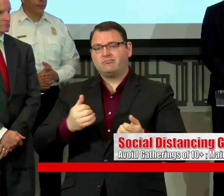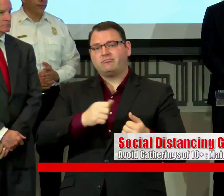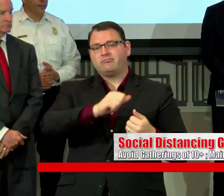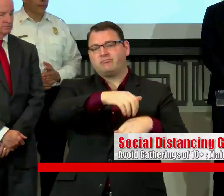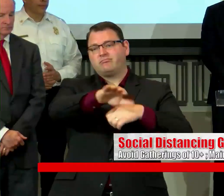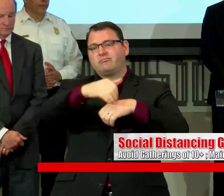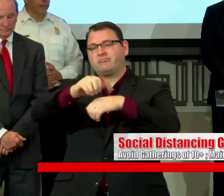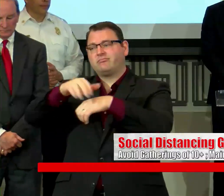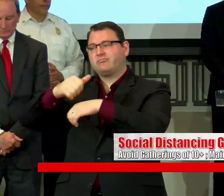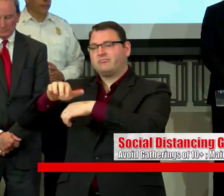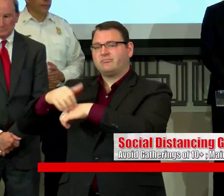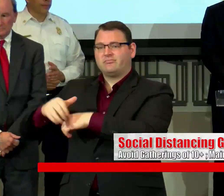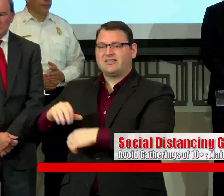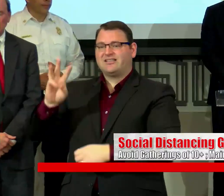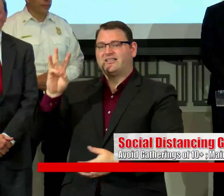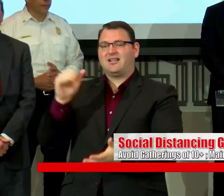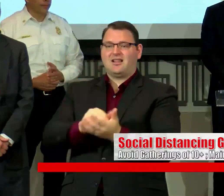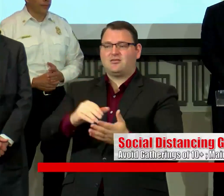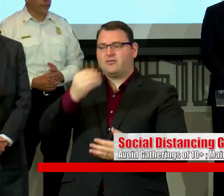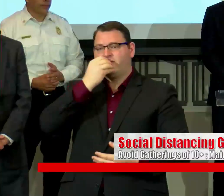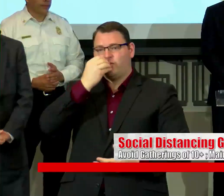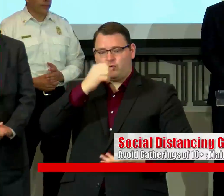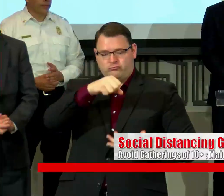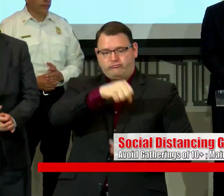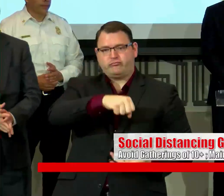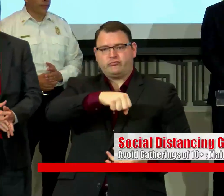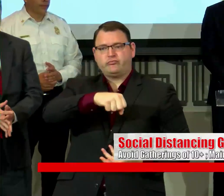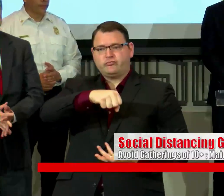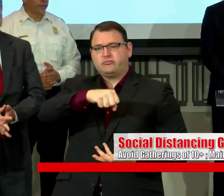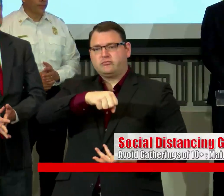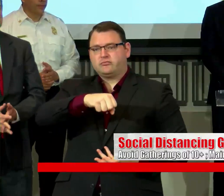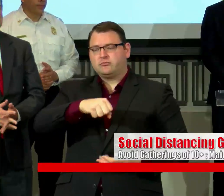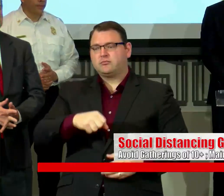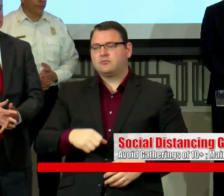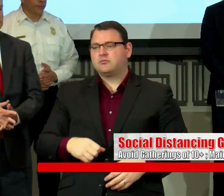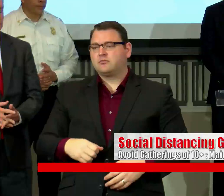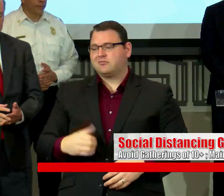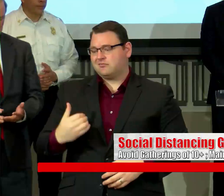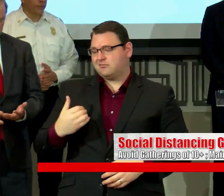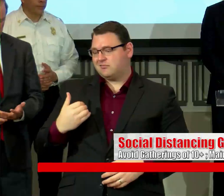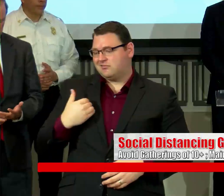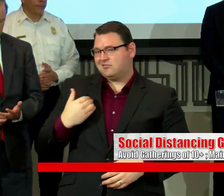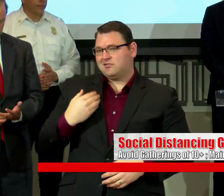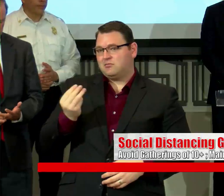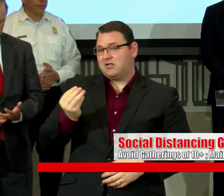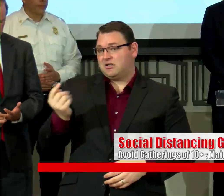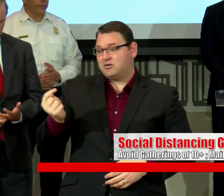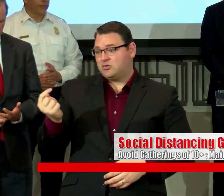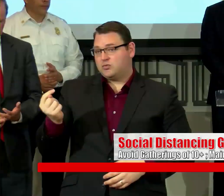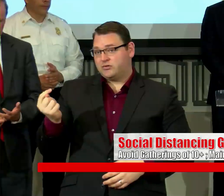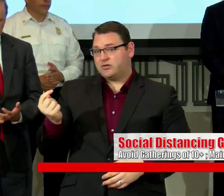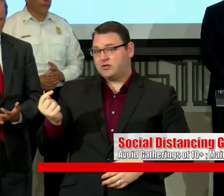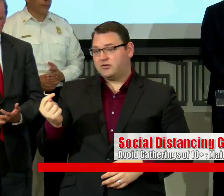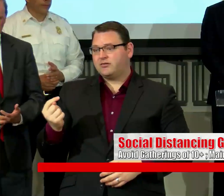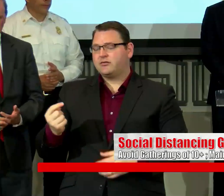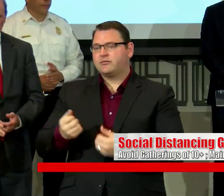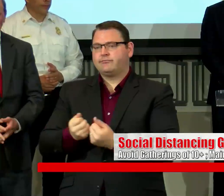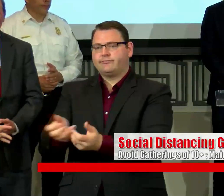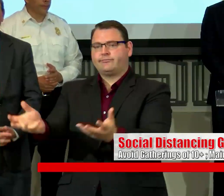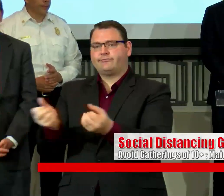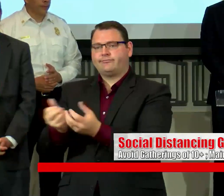at 50 park sites, curb sites, and Monday and Tuesday of this week, the team has distributed